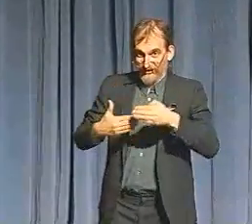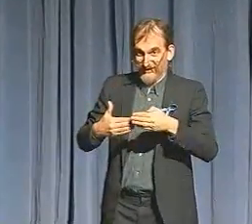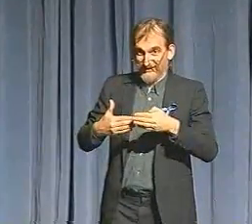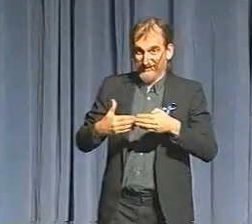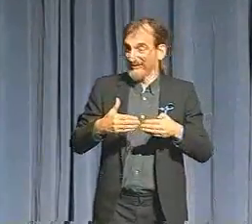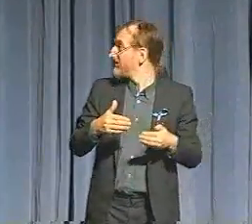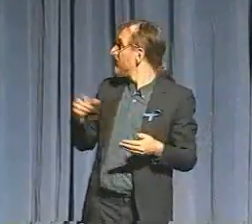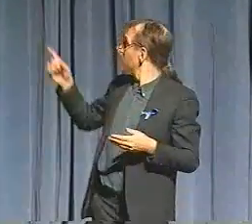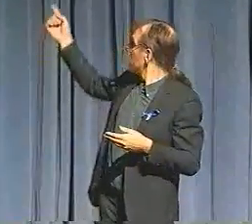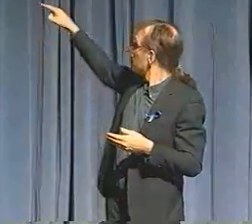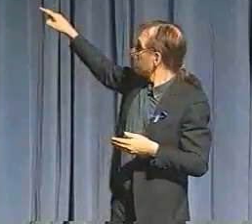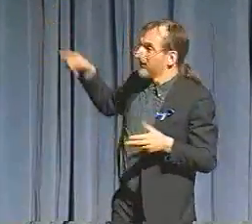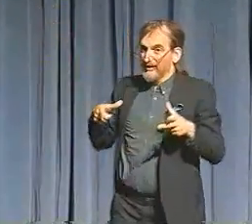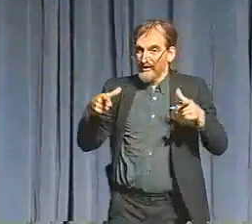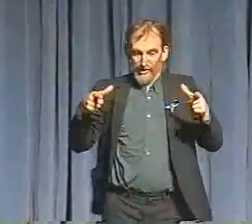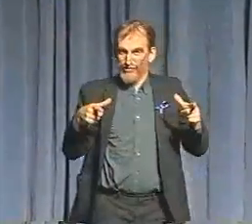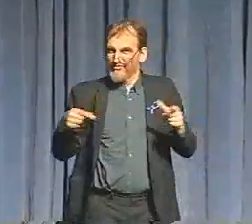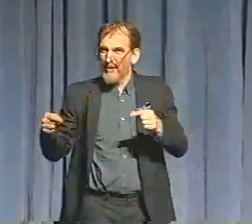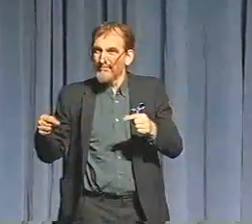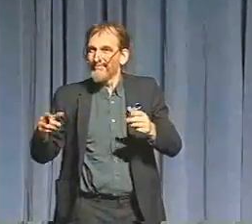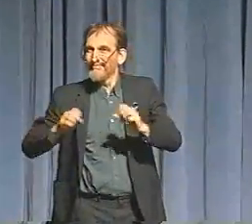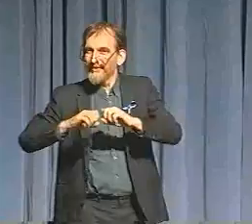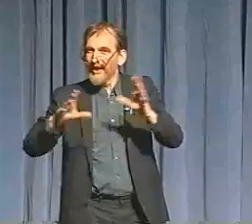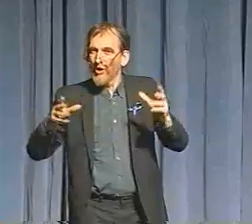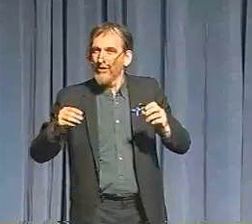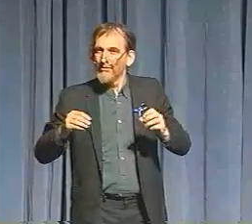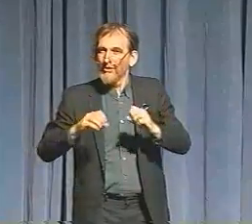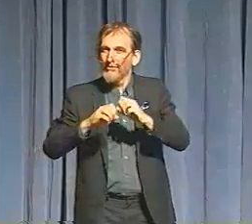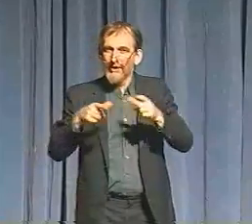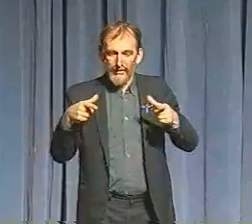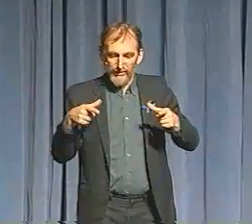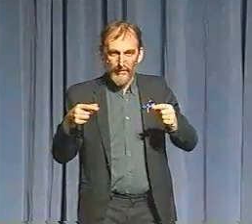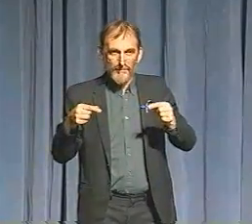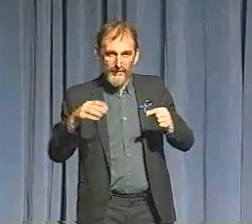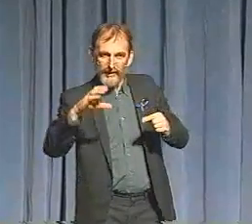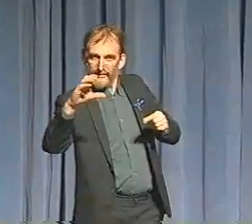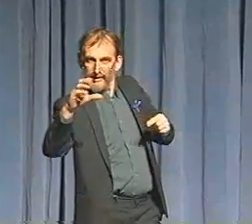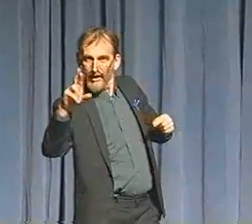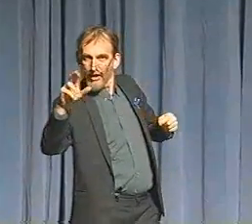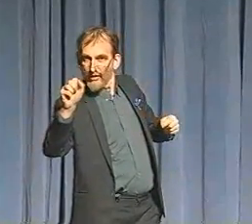wrong, our writing was wrong, so we learned the way to be critical.